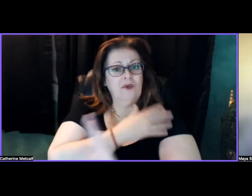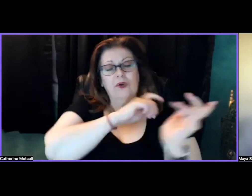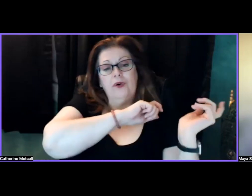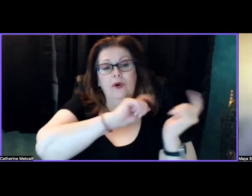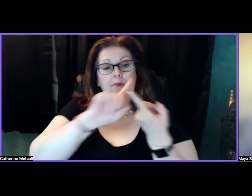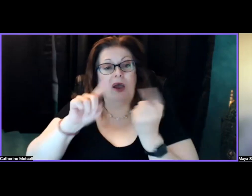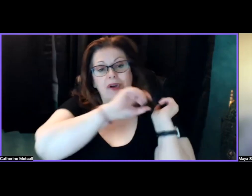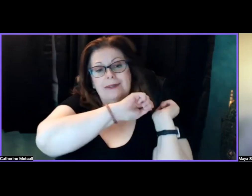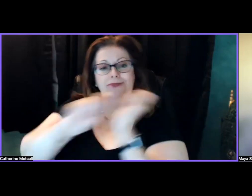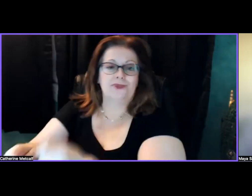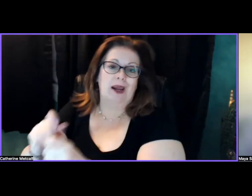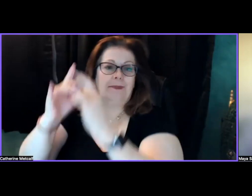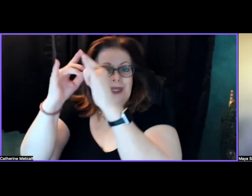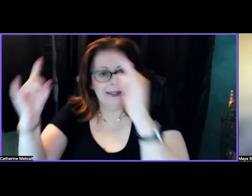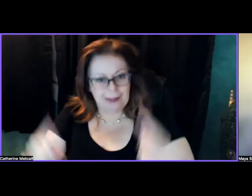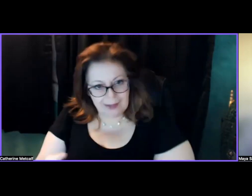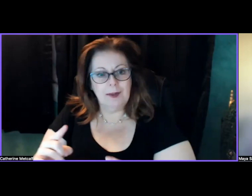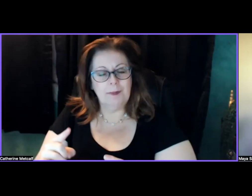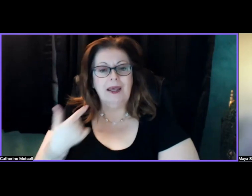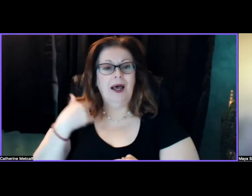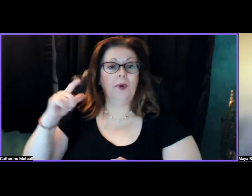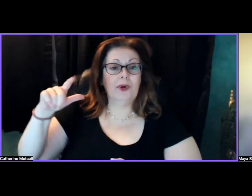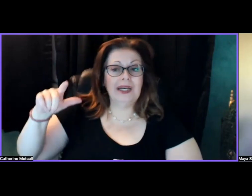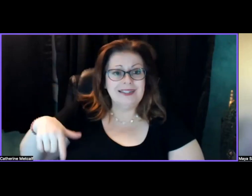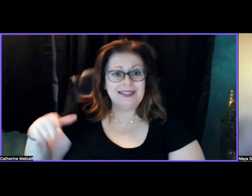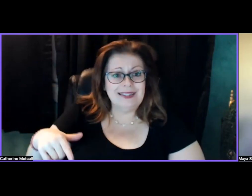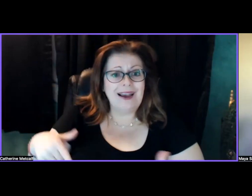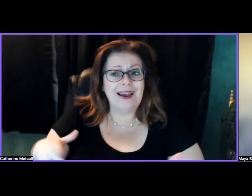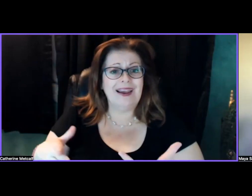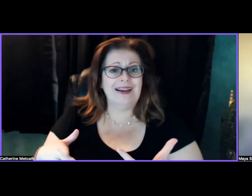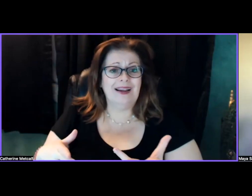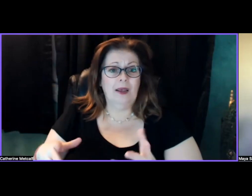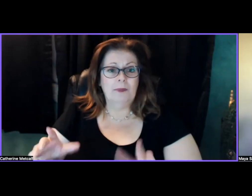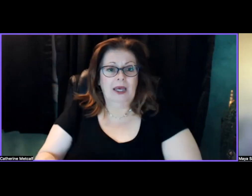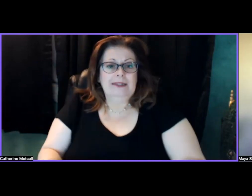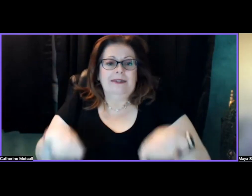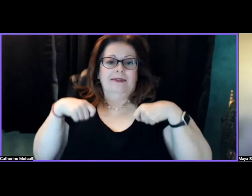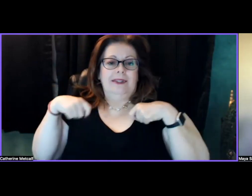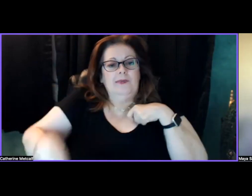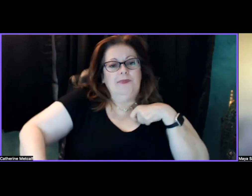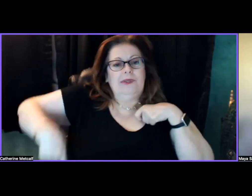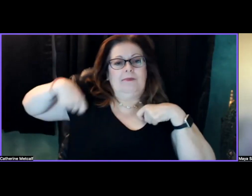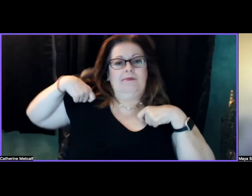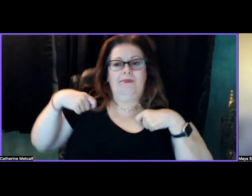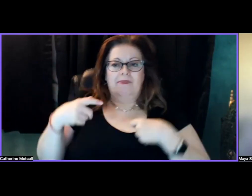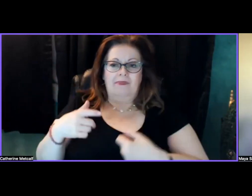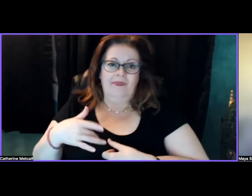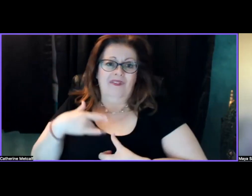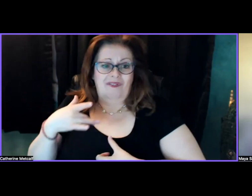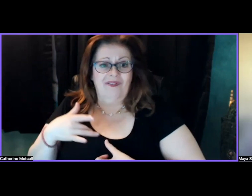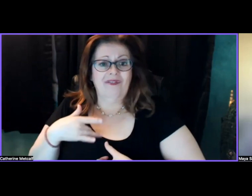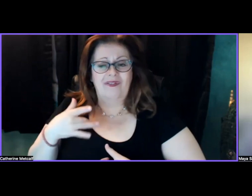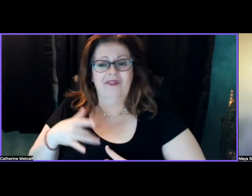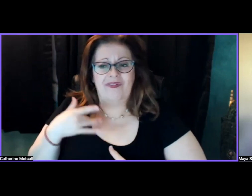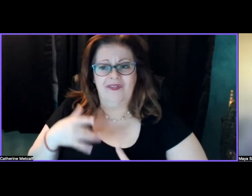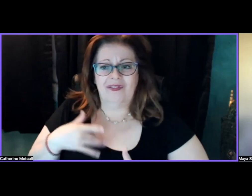Tahoe and dark, but I was laid in a thermal sleeping bag feeling a dam between my legs, and for a moment I felt like the Miriam I had been named. Brows